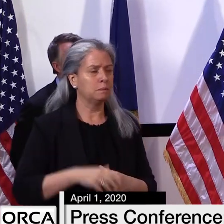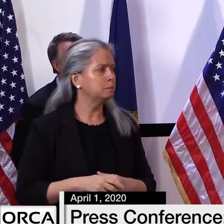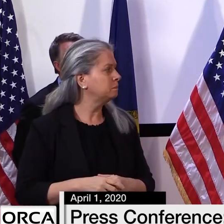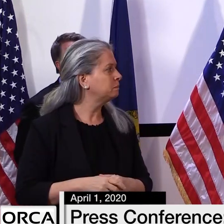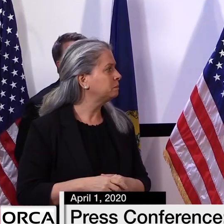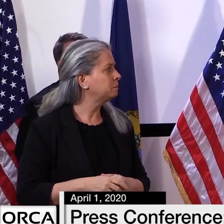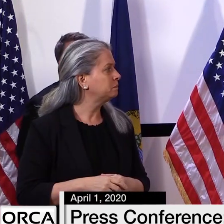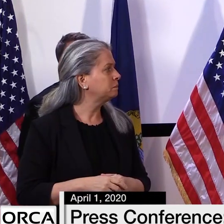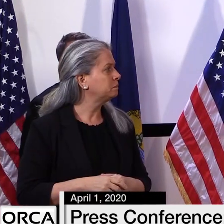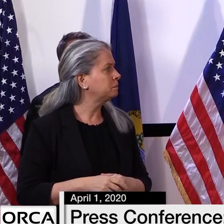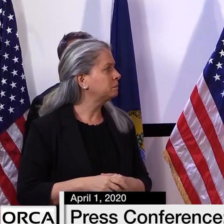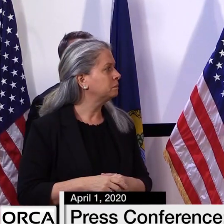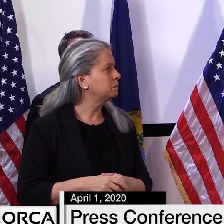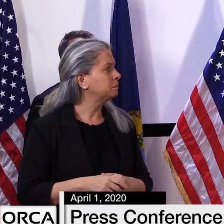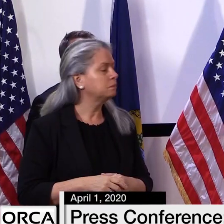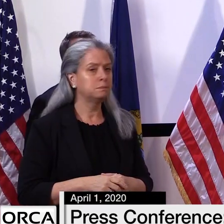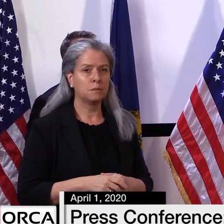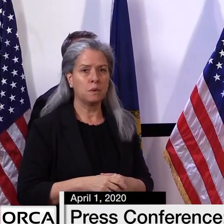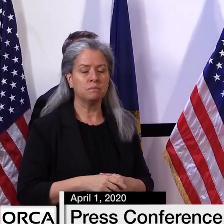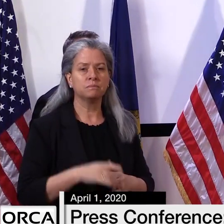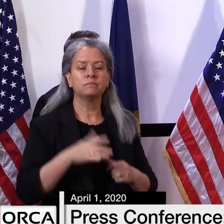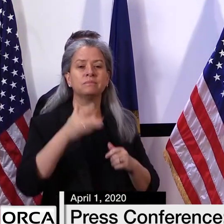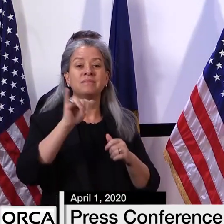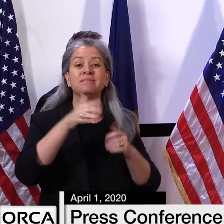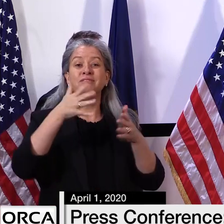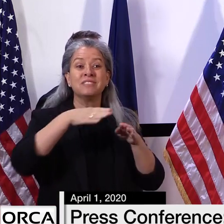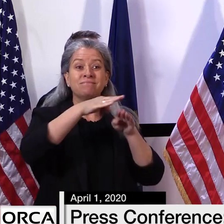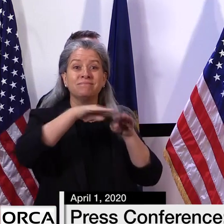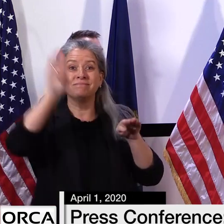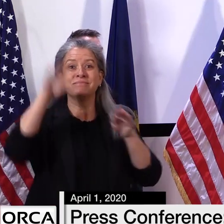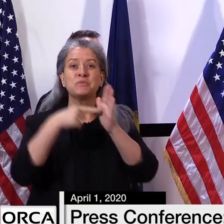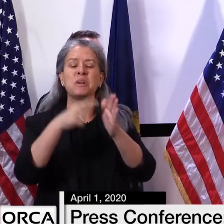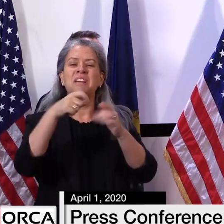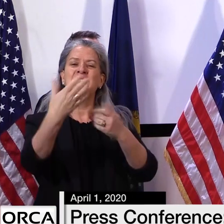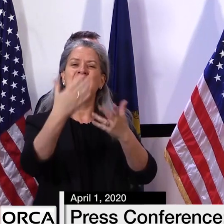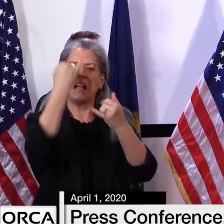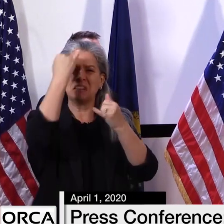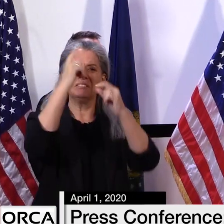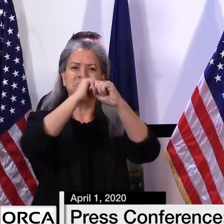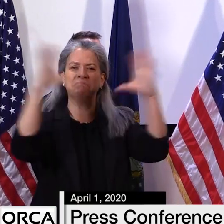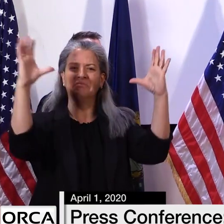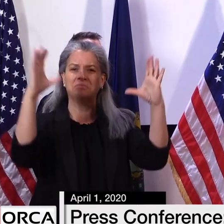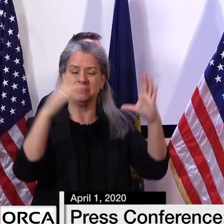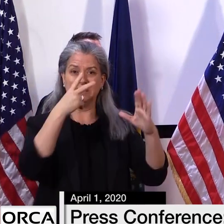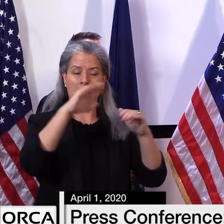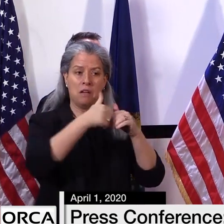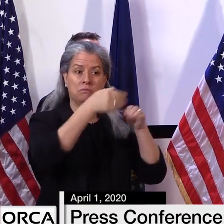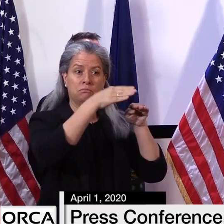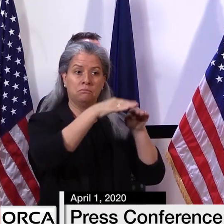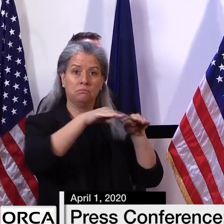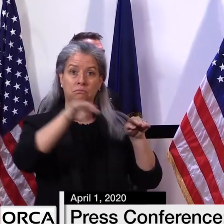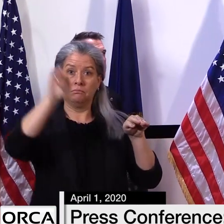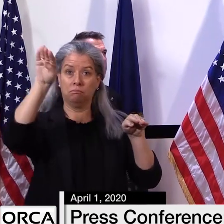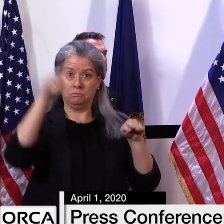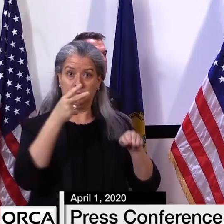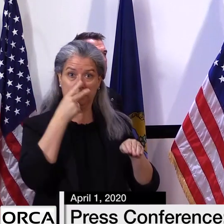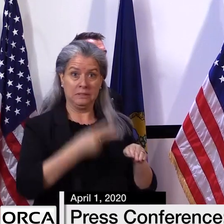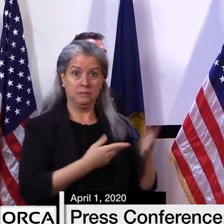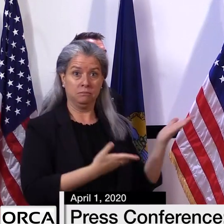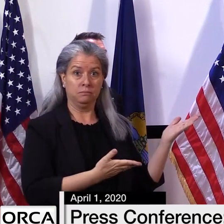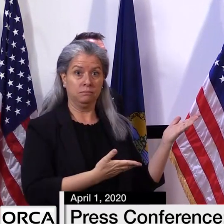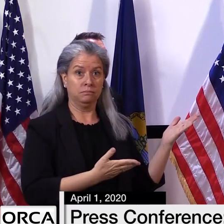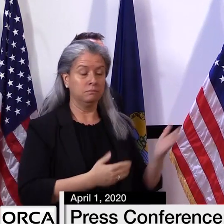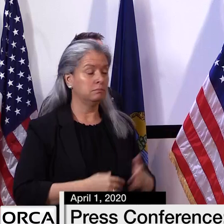You can remember those numbers. The rest of the curve is more just to look at the way the curve is playing